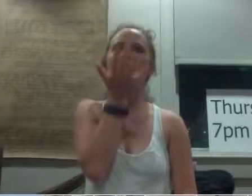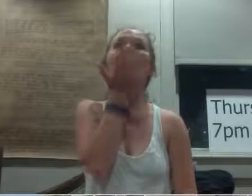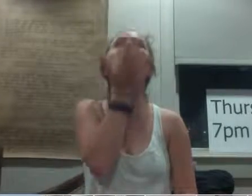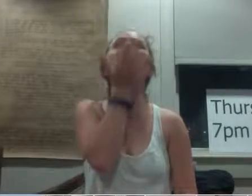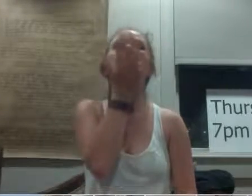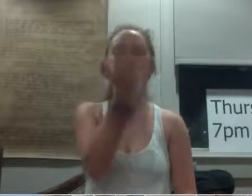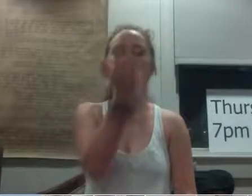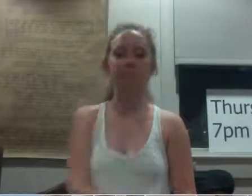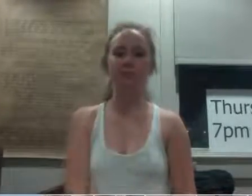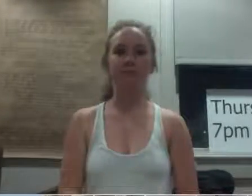Grass.